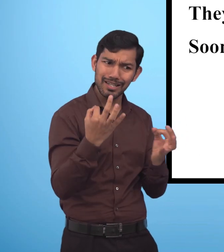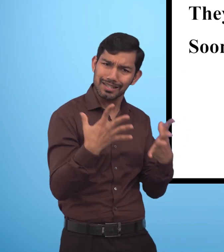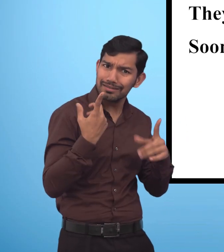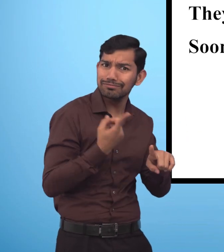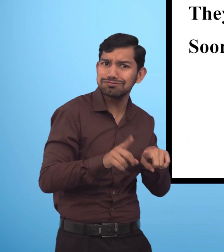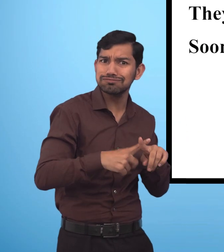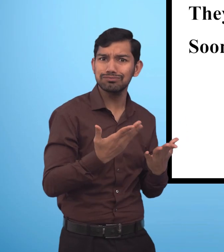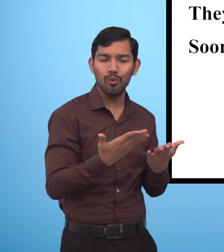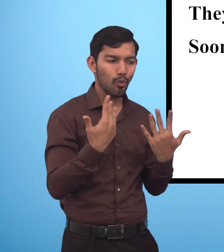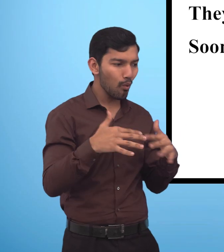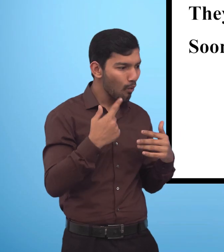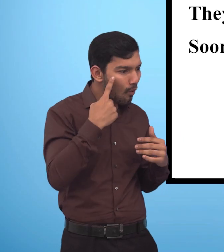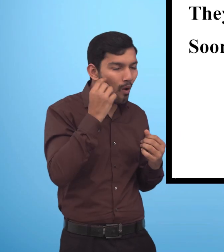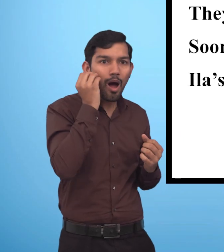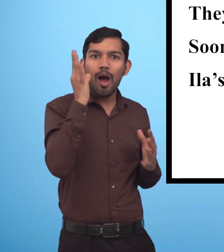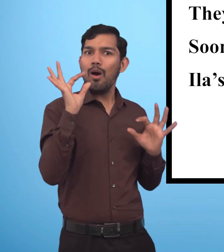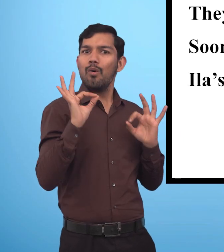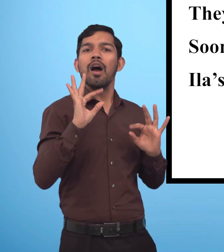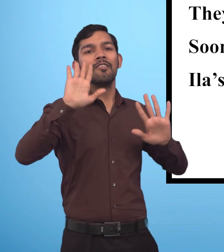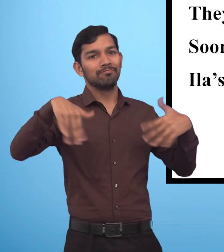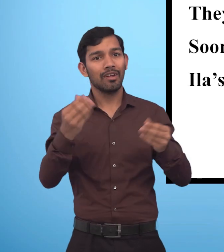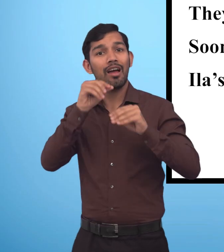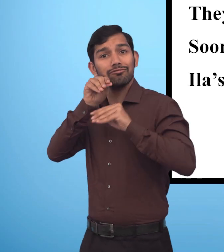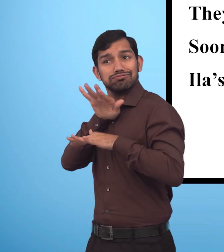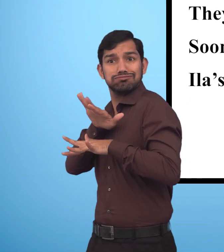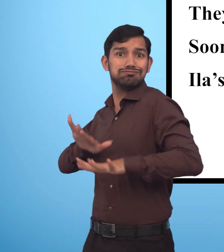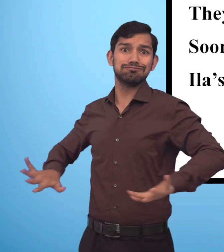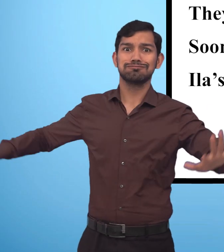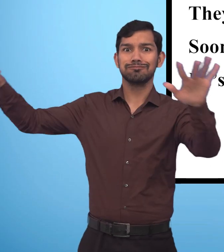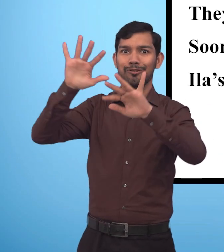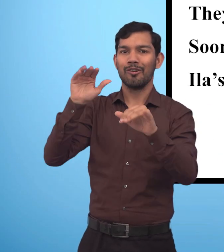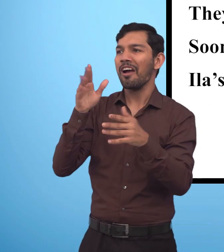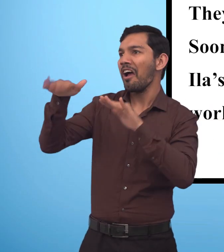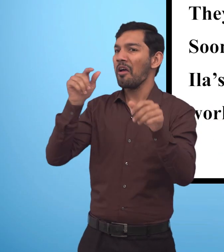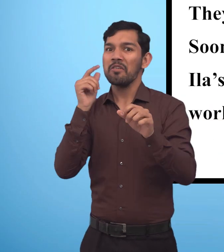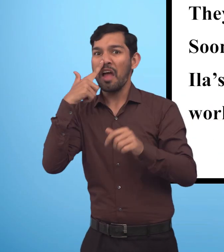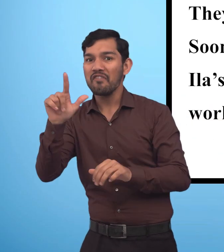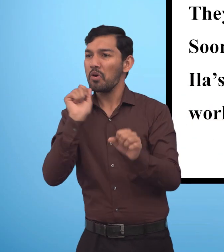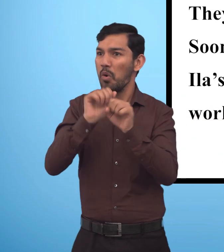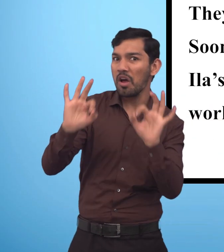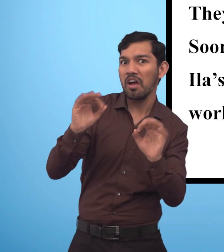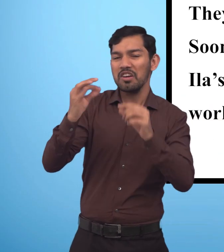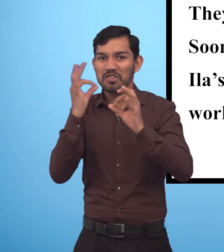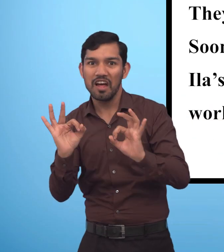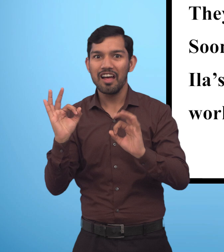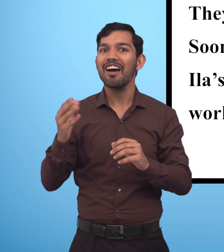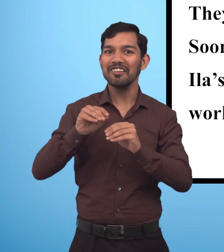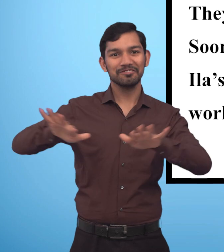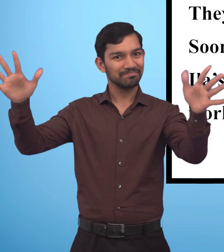Soon, the people in the village too discovered Ila's special skill, and the admiration for her work began to